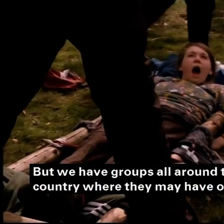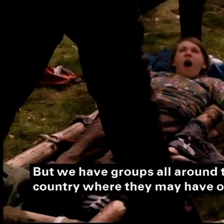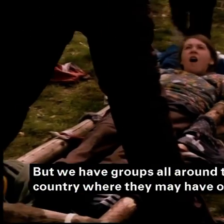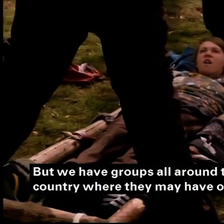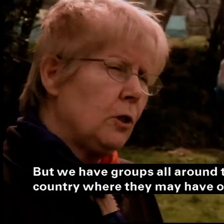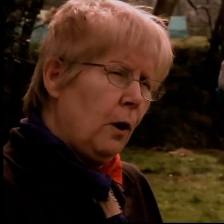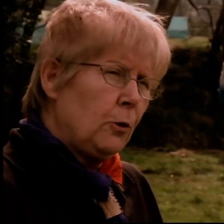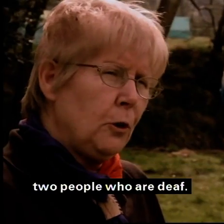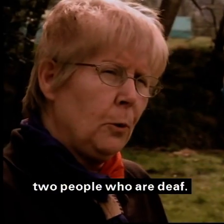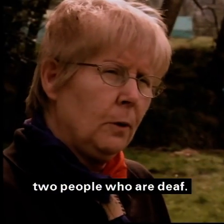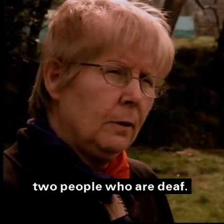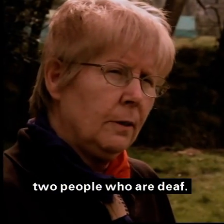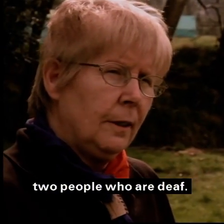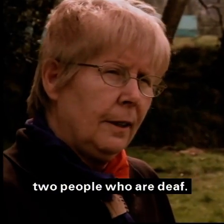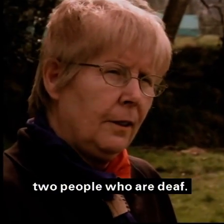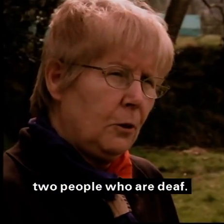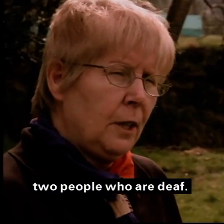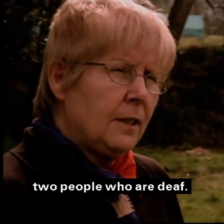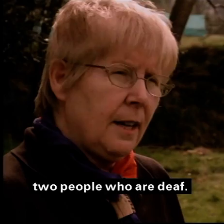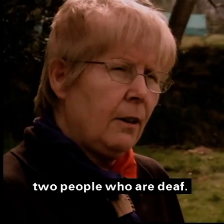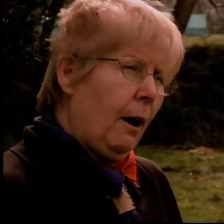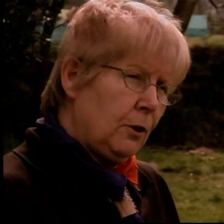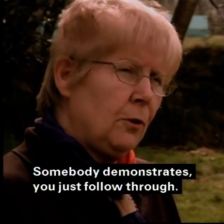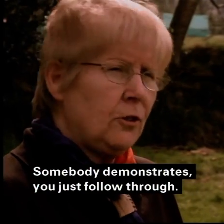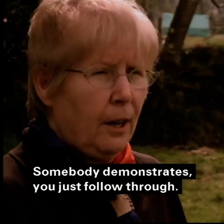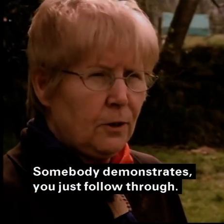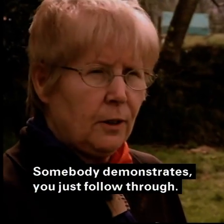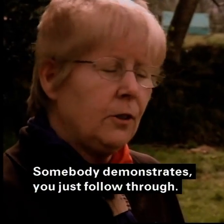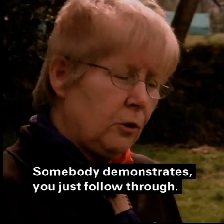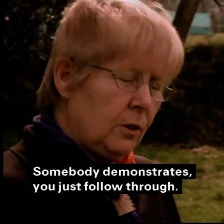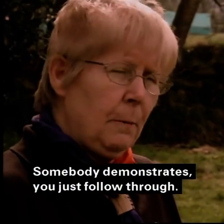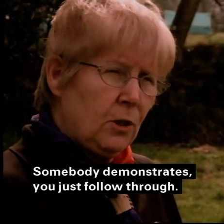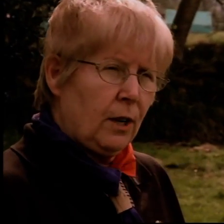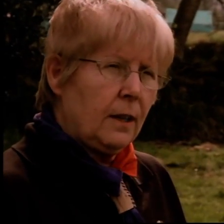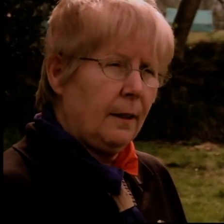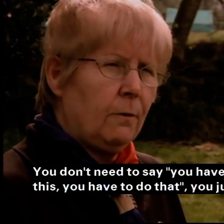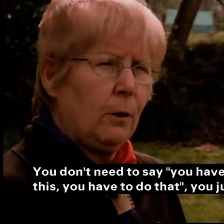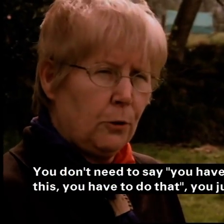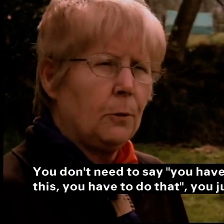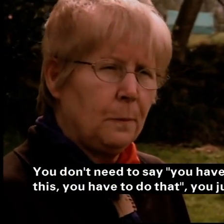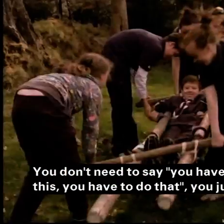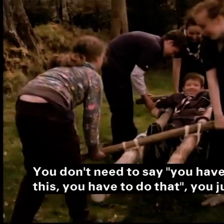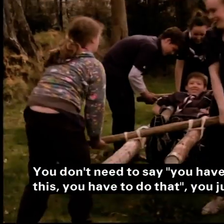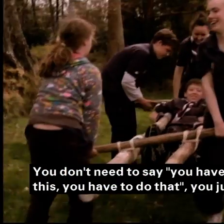demonstrates, you just follow through. You don't need to say you have to do this, have to do that. You just demonstrate and then follow through. Very practical.